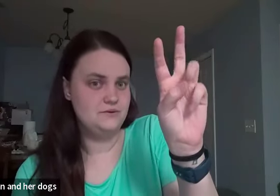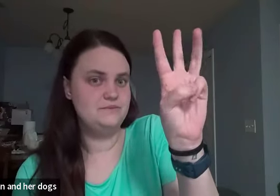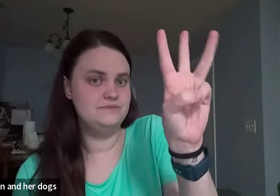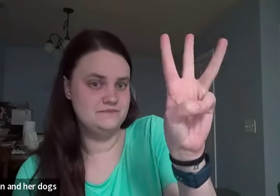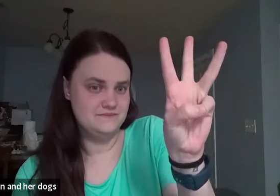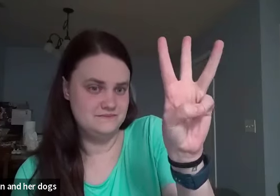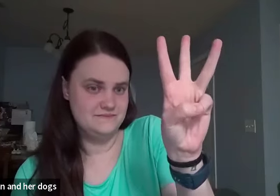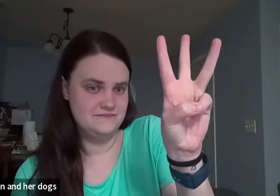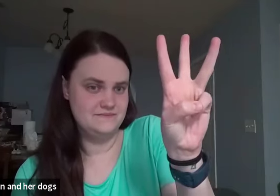W,